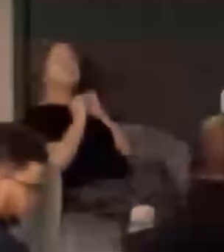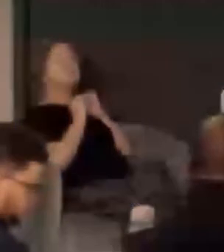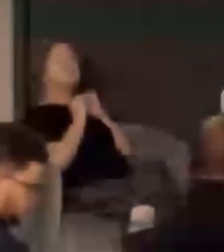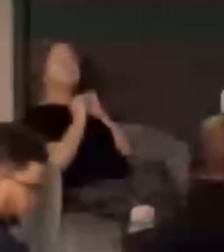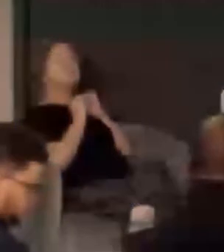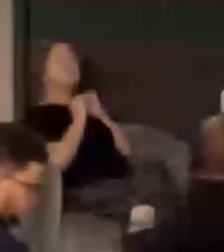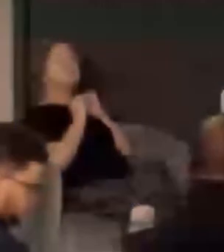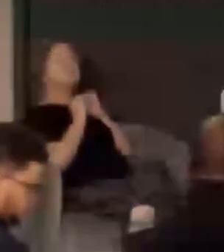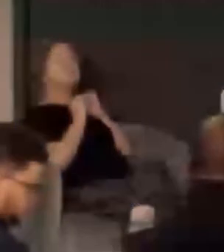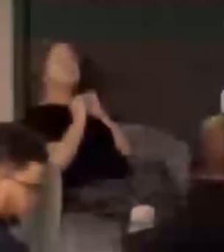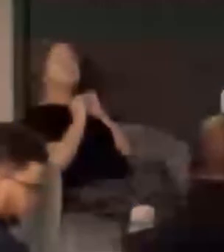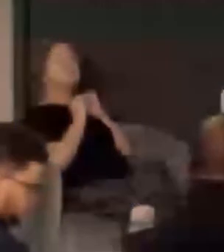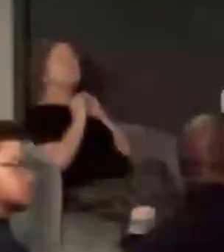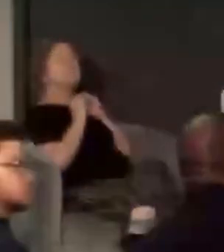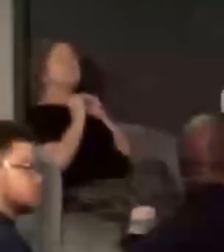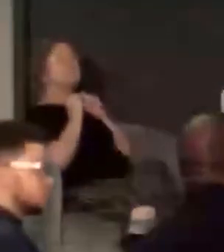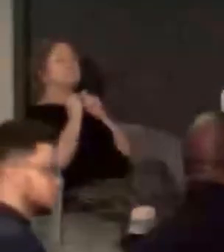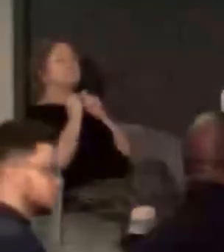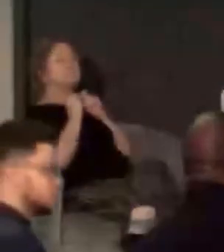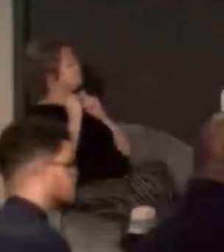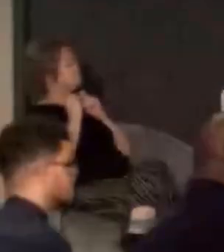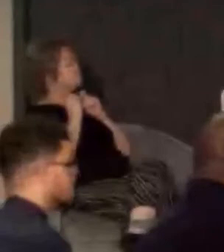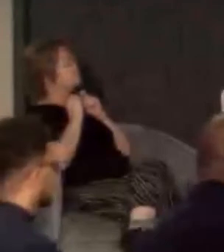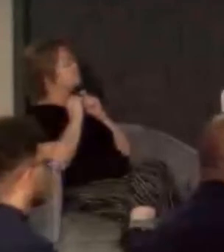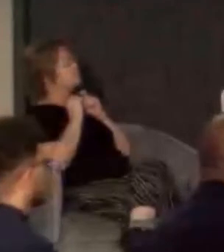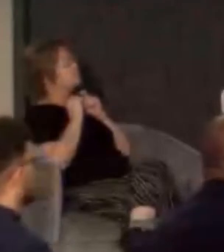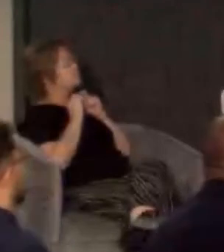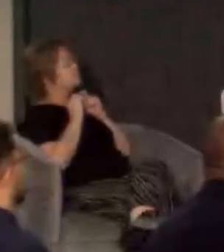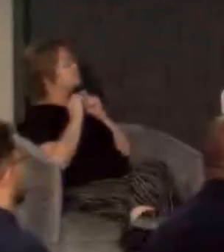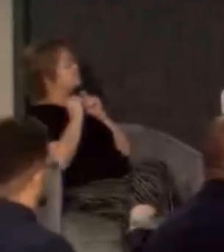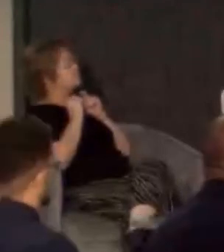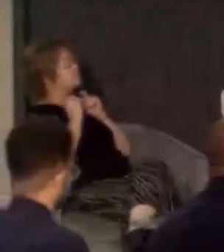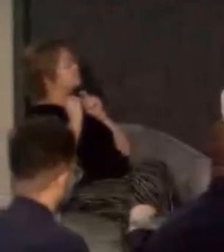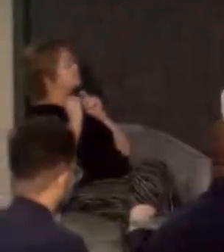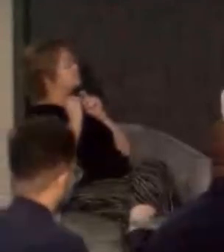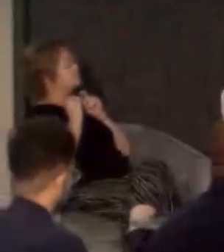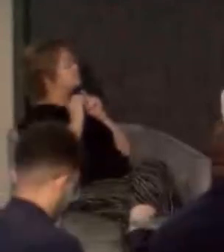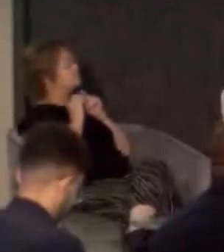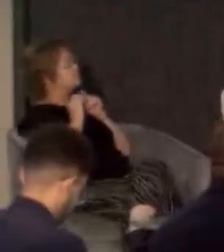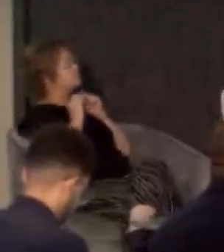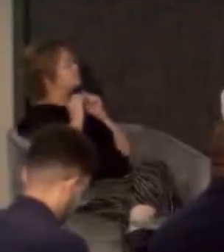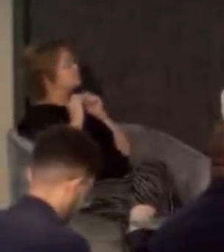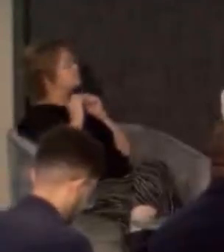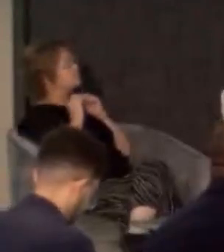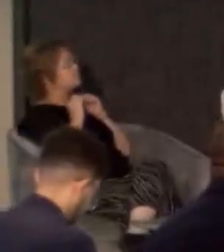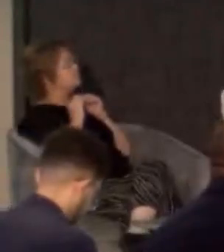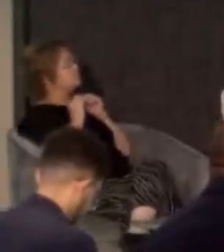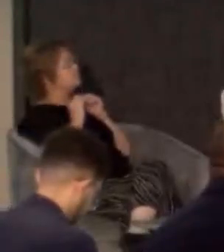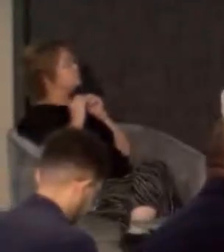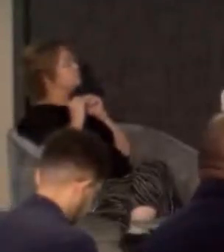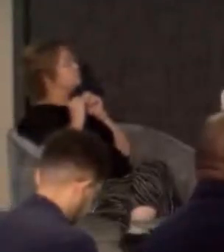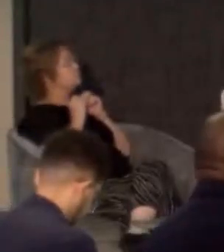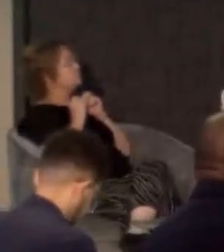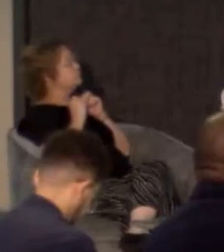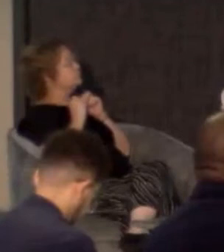maintenance, etc. Thank you. And we could raise the issue of consultants as well, but we won't go there.